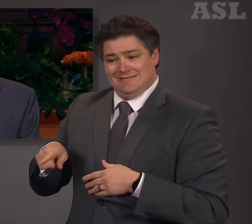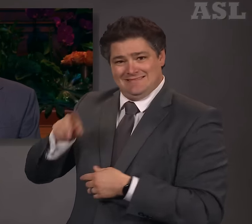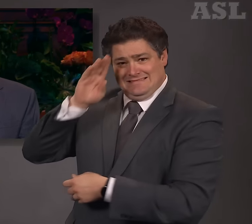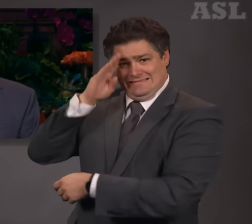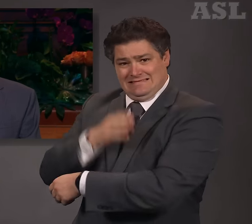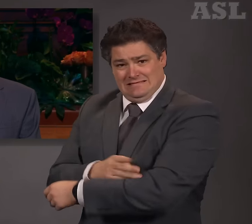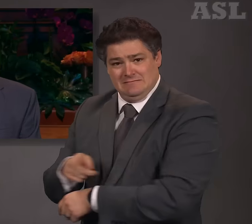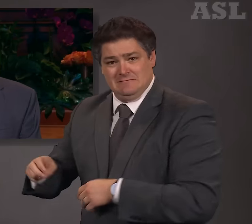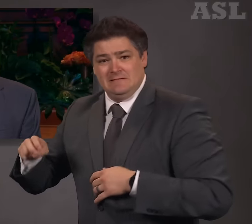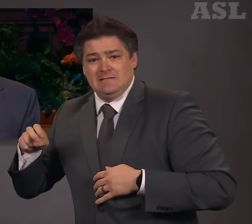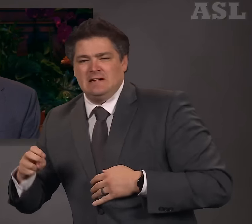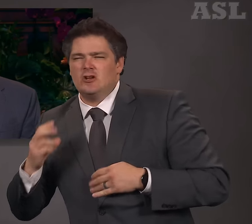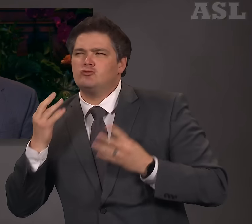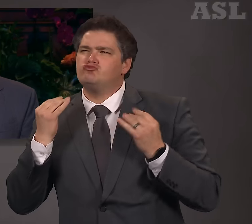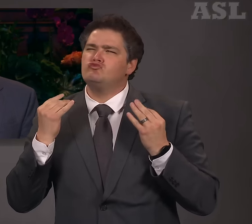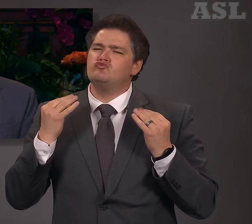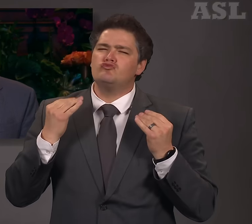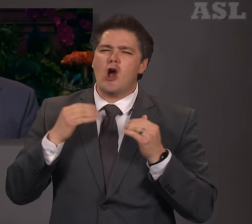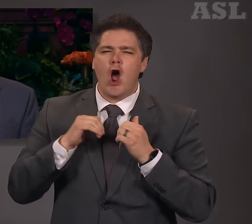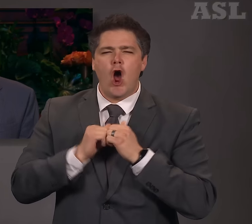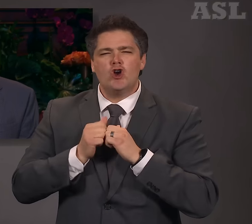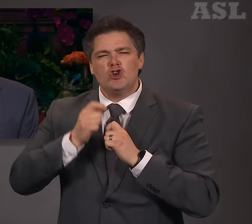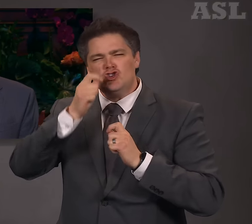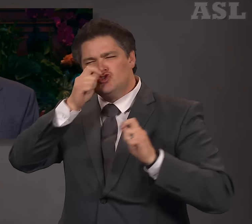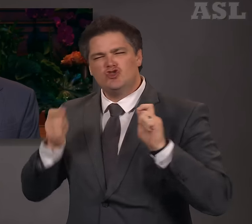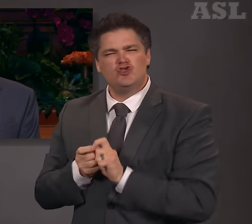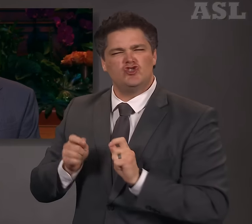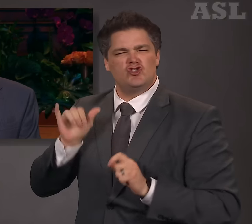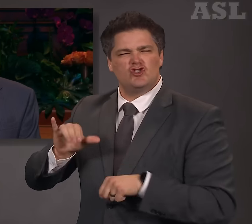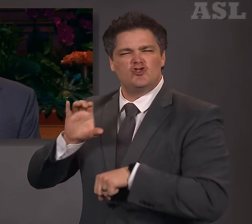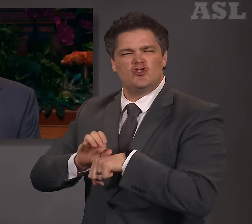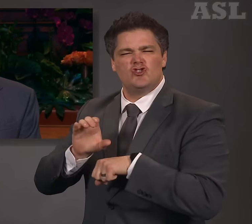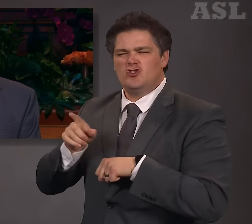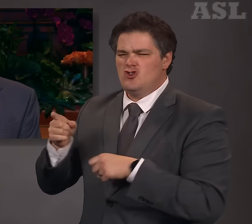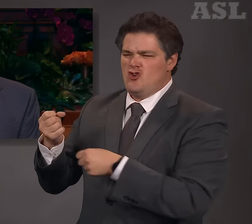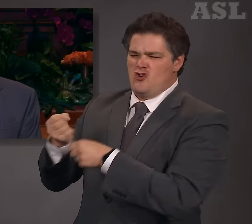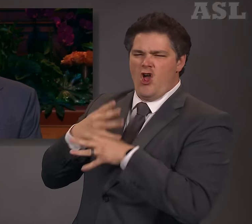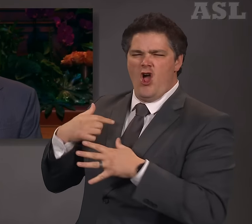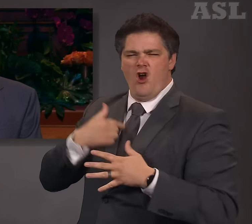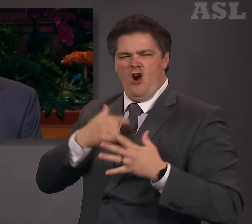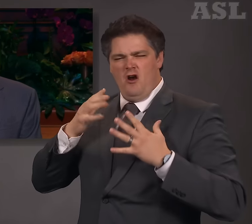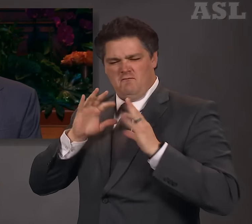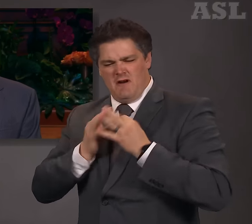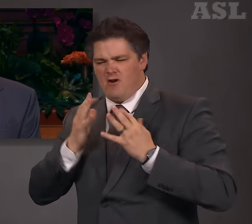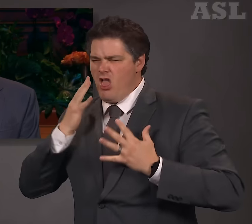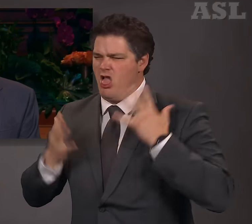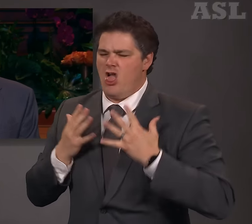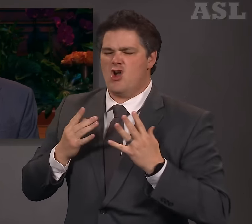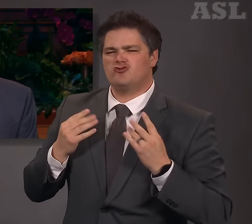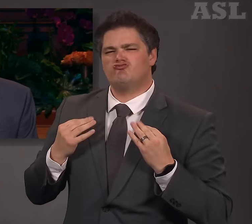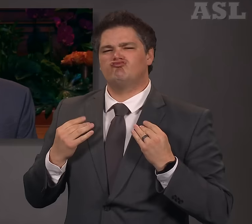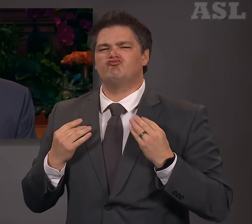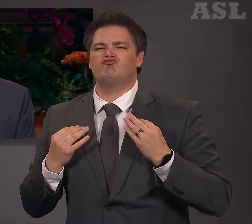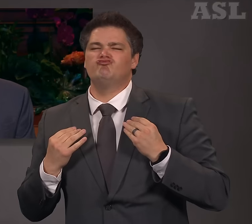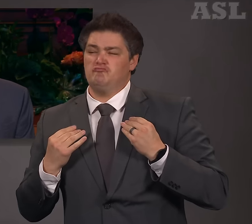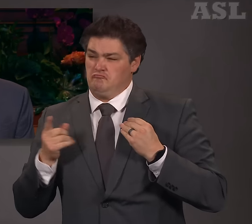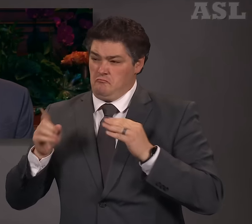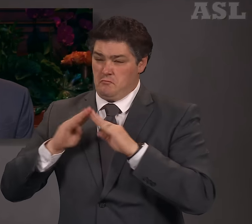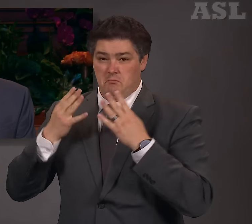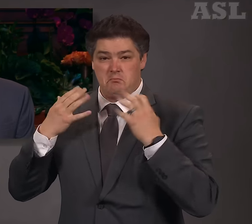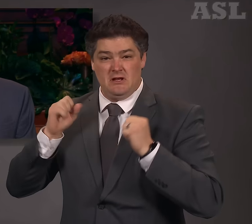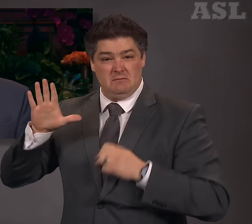The young son wondered what they would do to get revenge for the shame they had suffered. Would they kill the branch president's